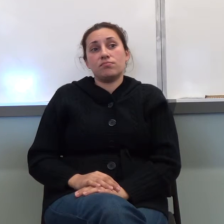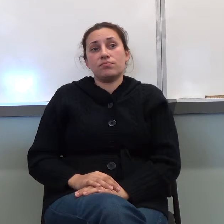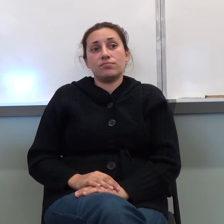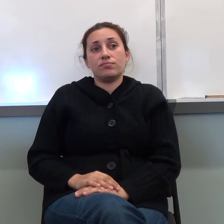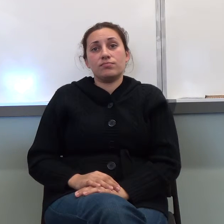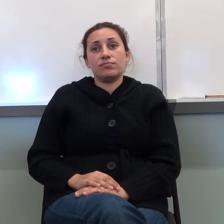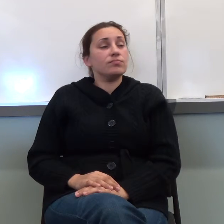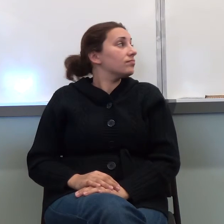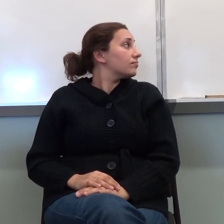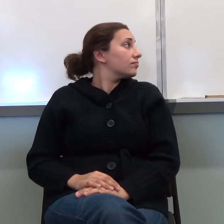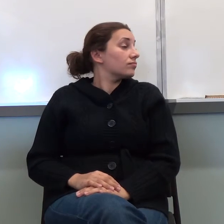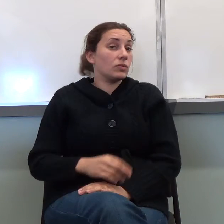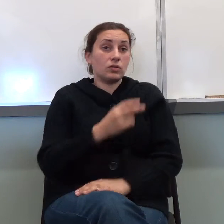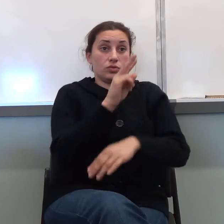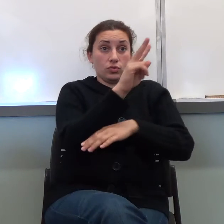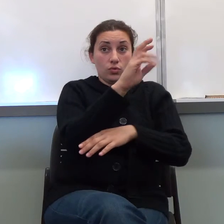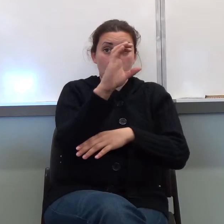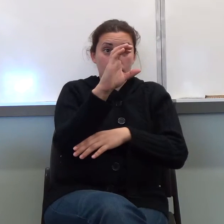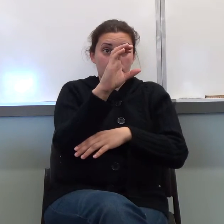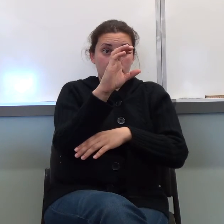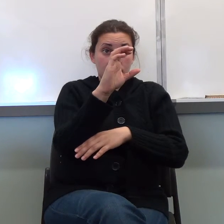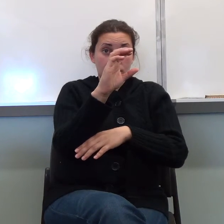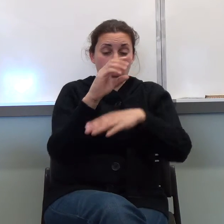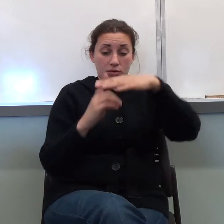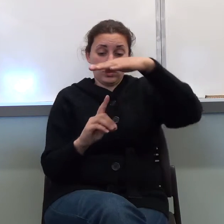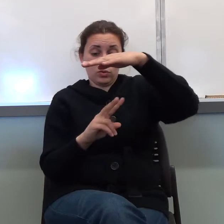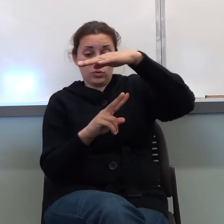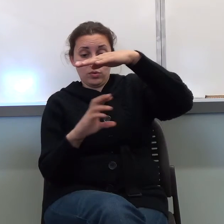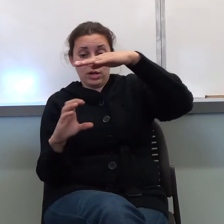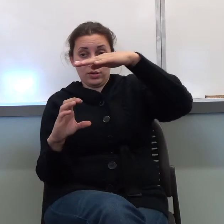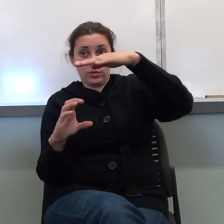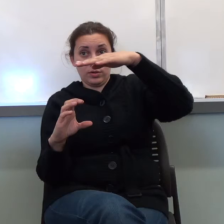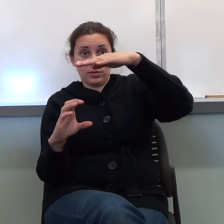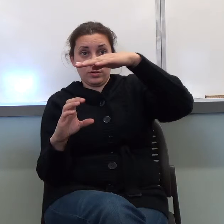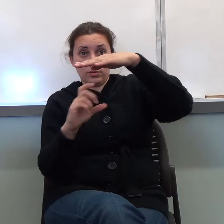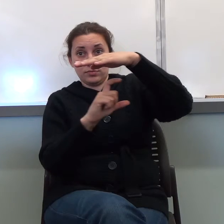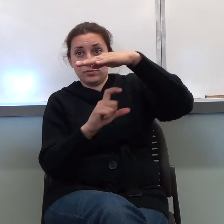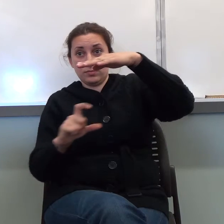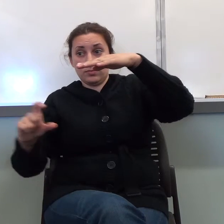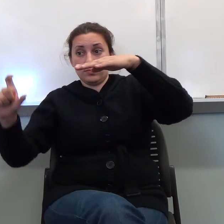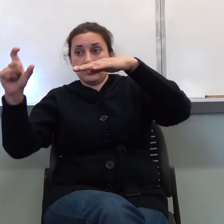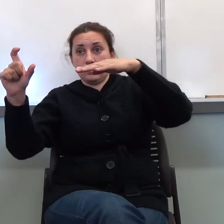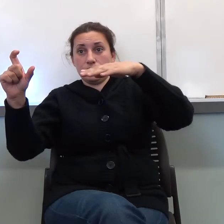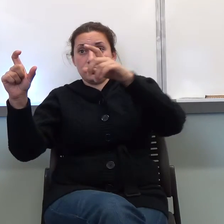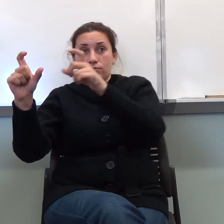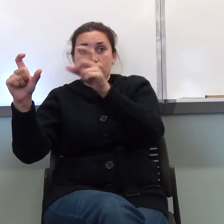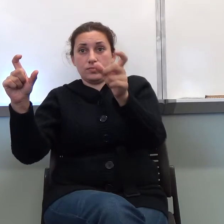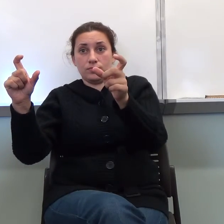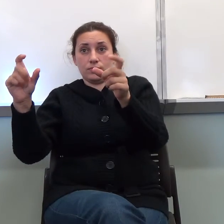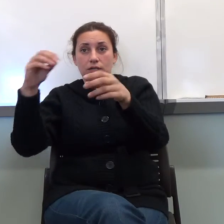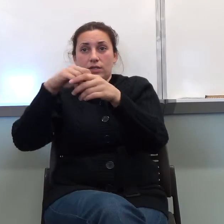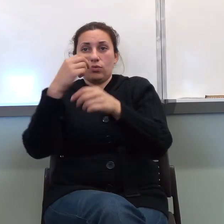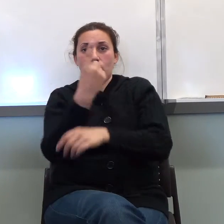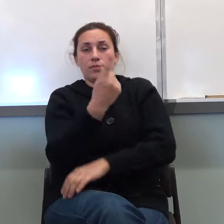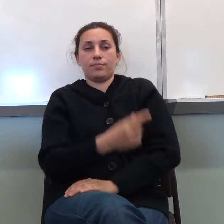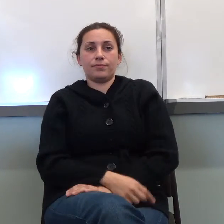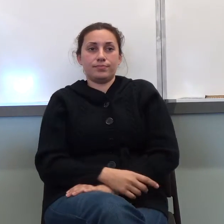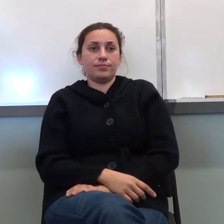So take the 200 in the denominator, make it your divisor, and divide it into 1. And then put your zeros